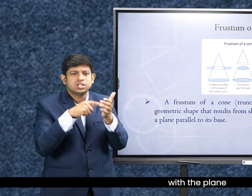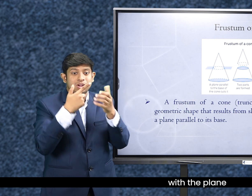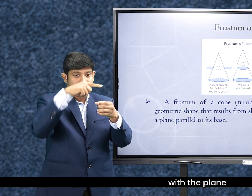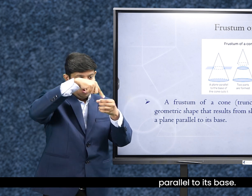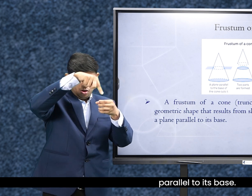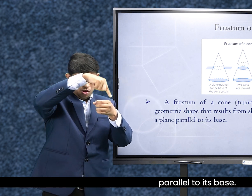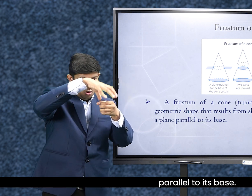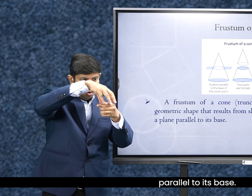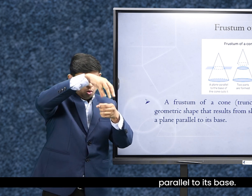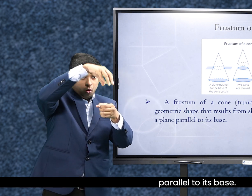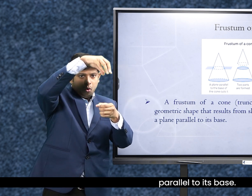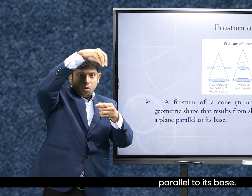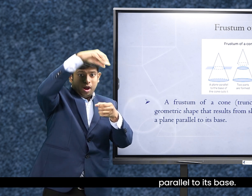a plane parallel to its base.